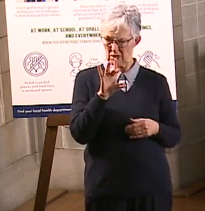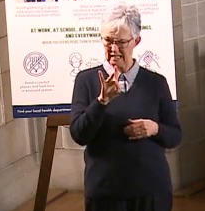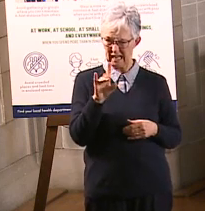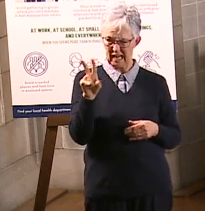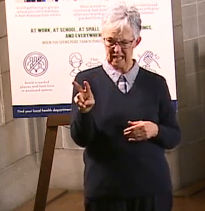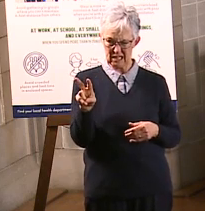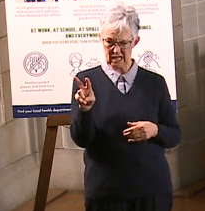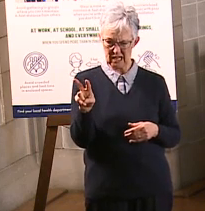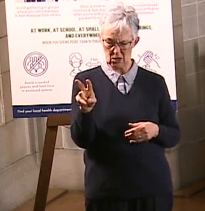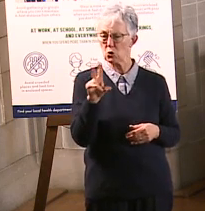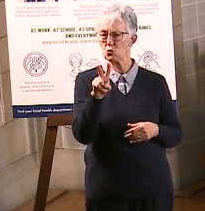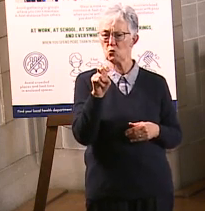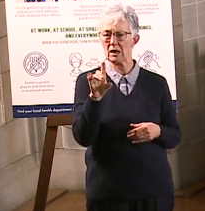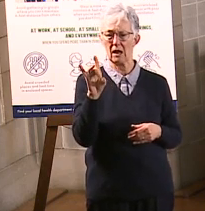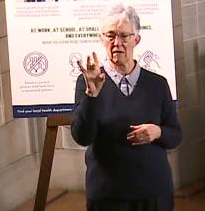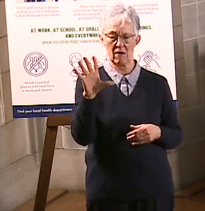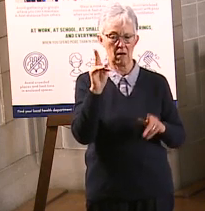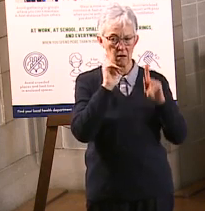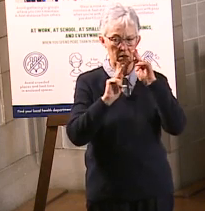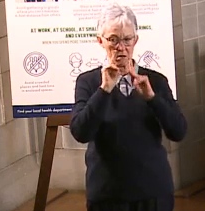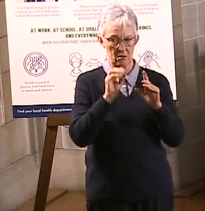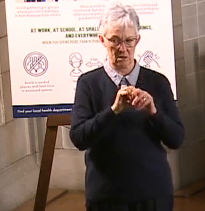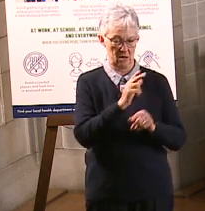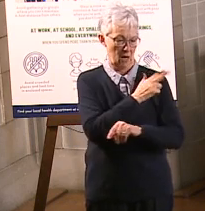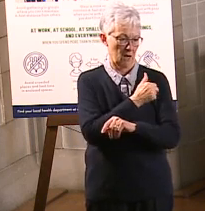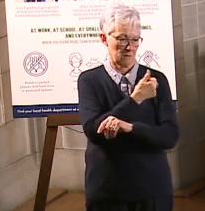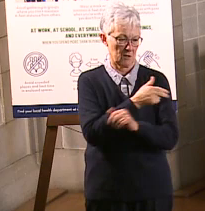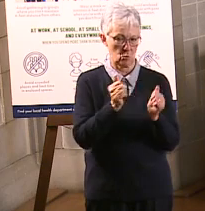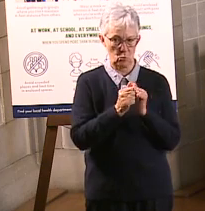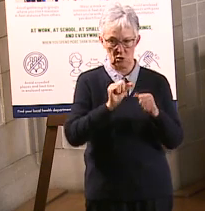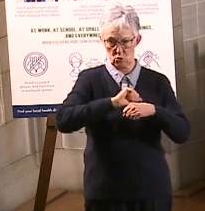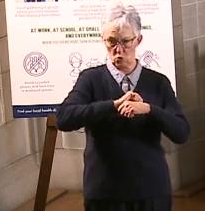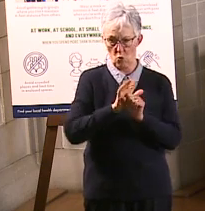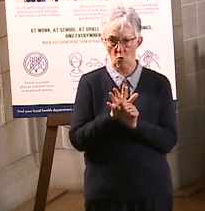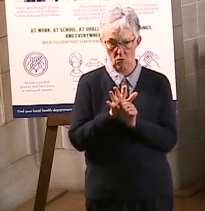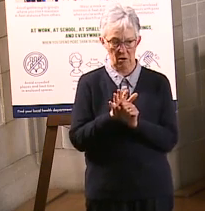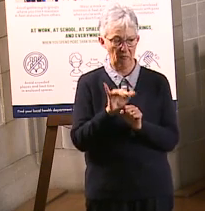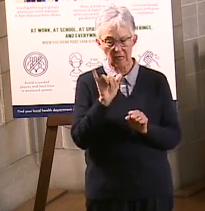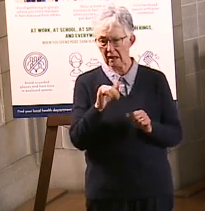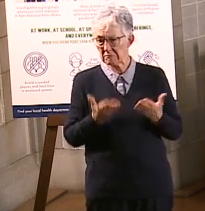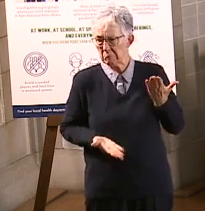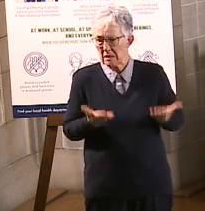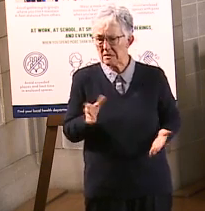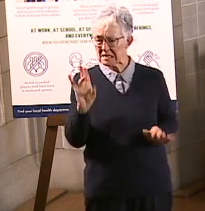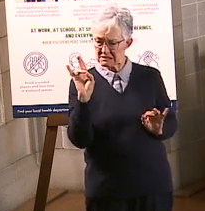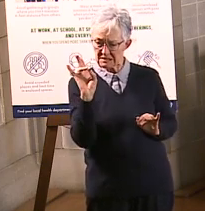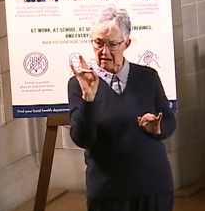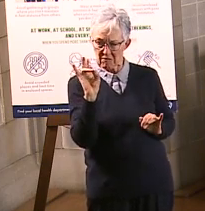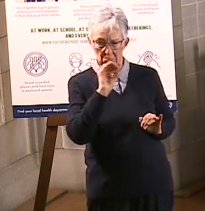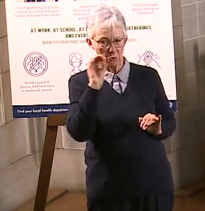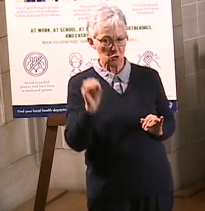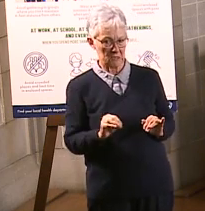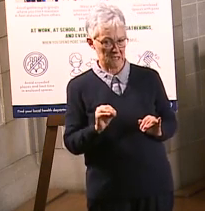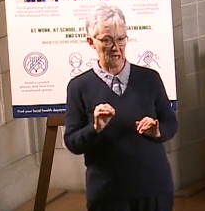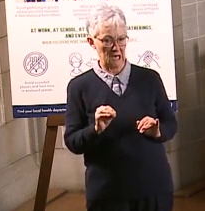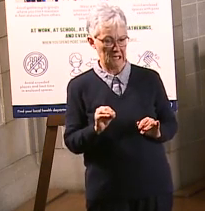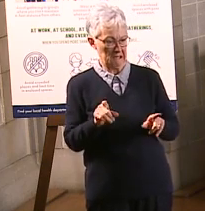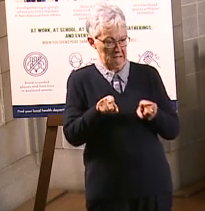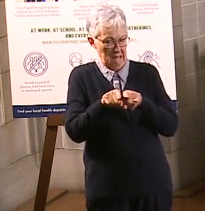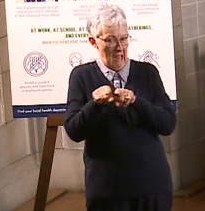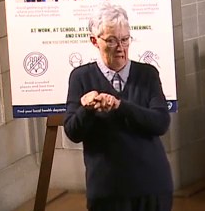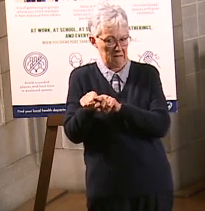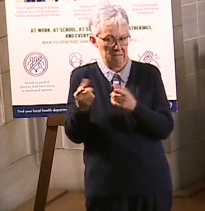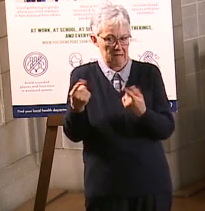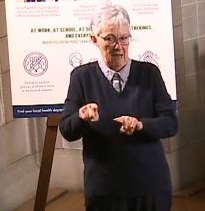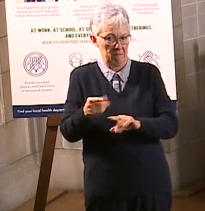to 285, but we're still about 7%, which is where we were maybe like the first week of October. So hospitalizations are